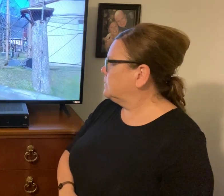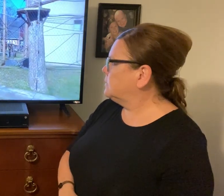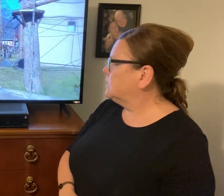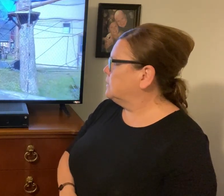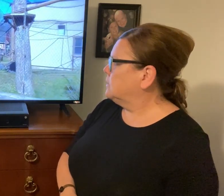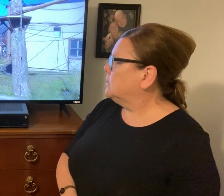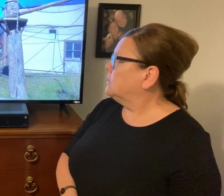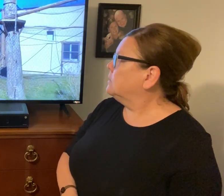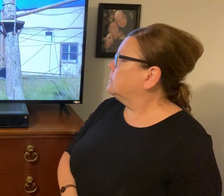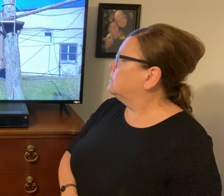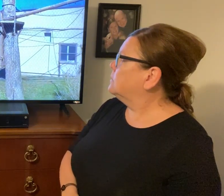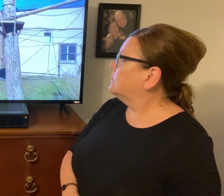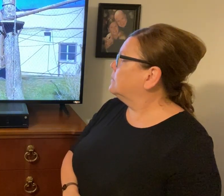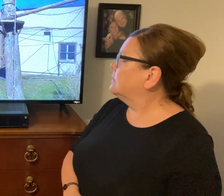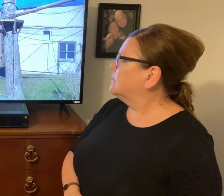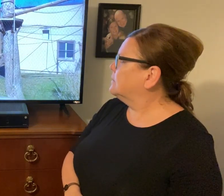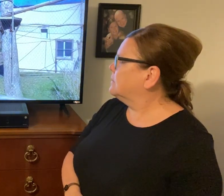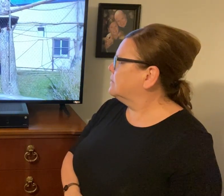Hopefully none of them bounce back at us.